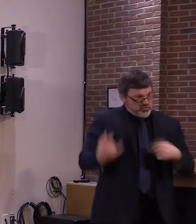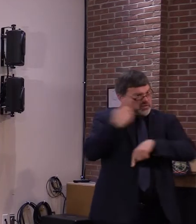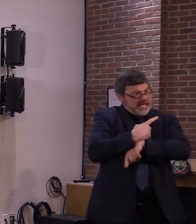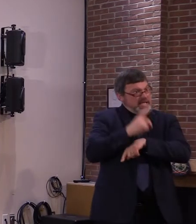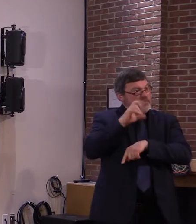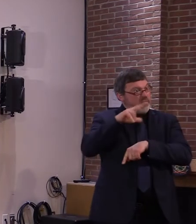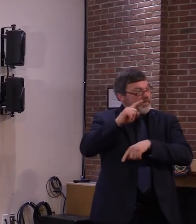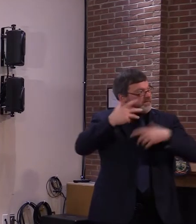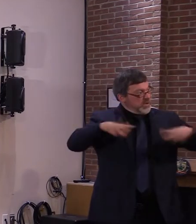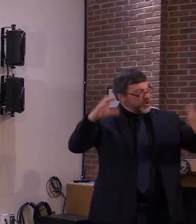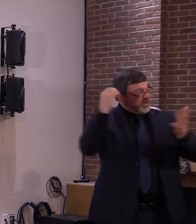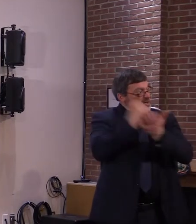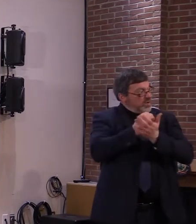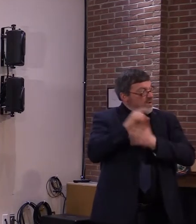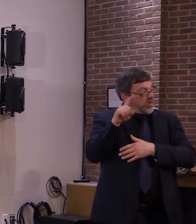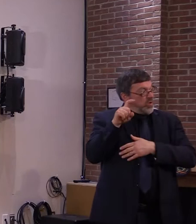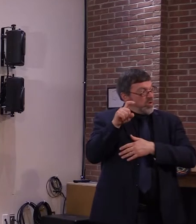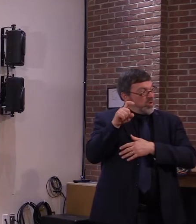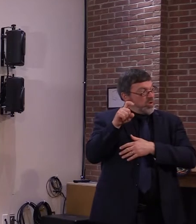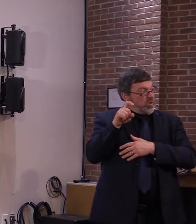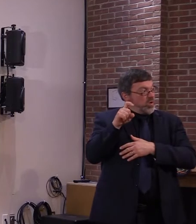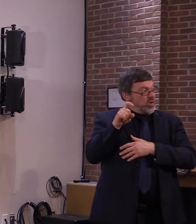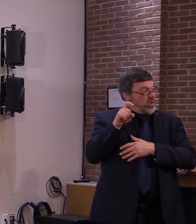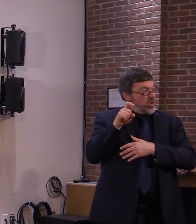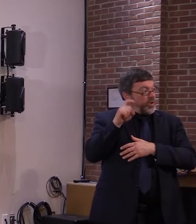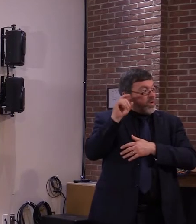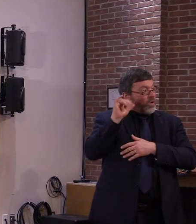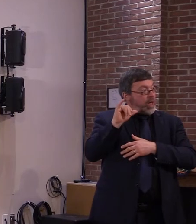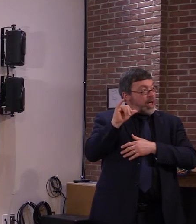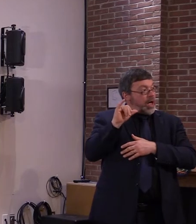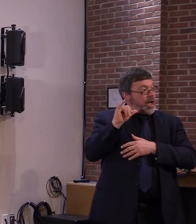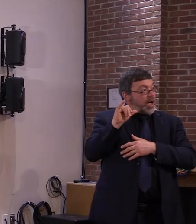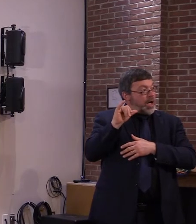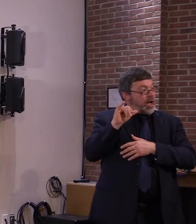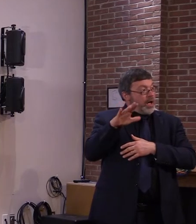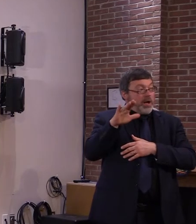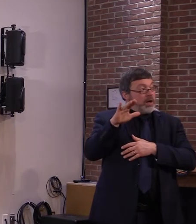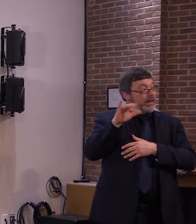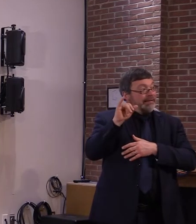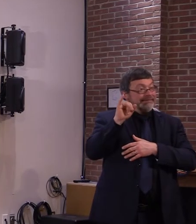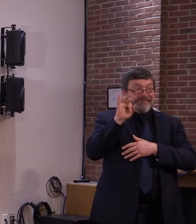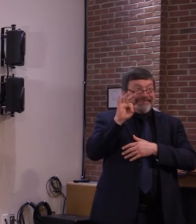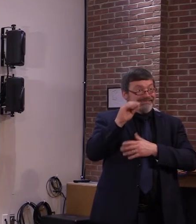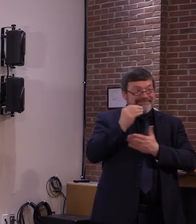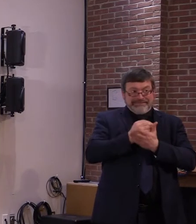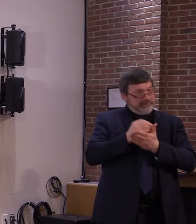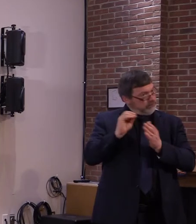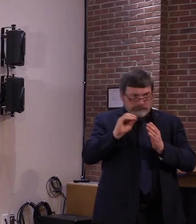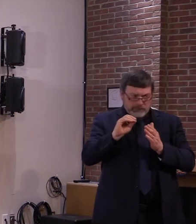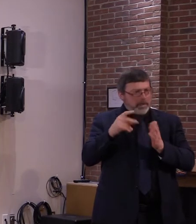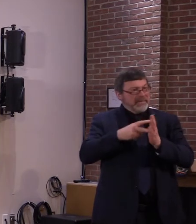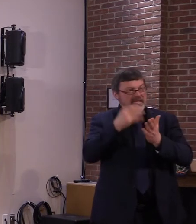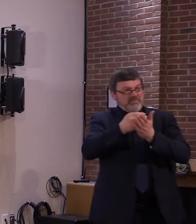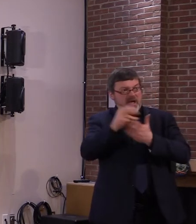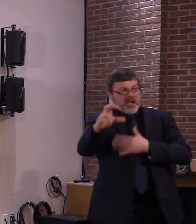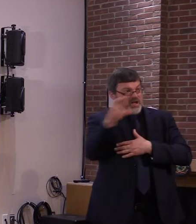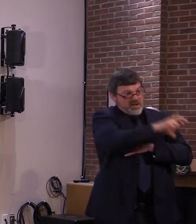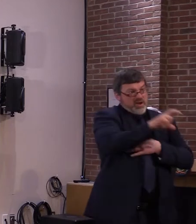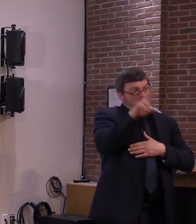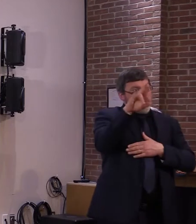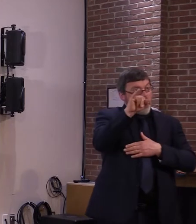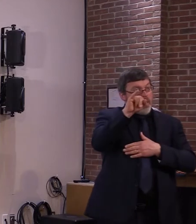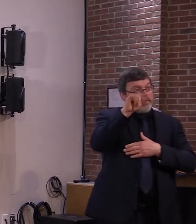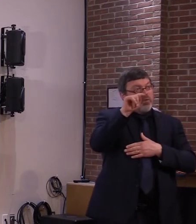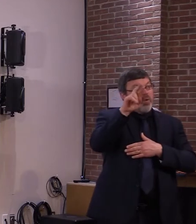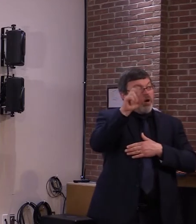is that correct and how much money are we talking uh that's gone unspent yeah well that was the